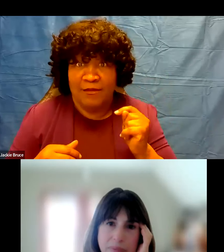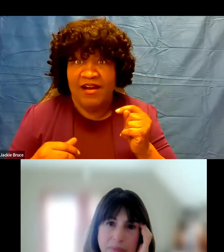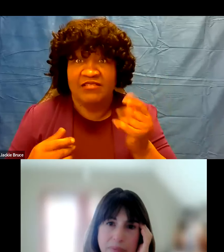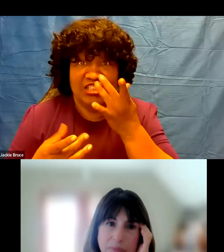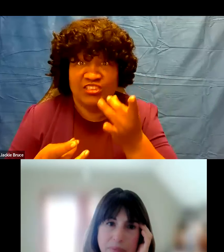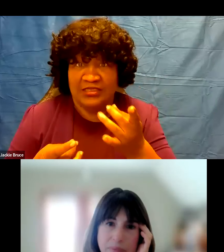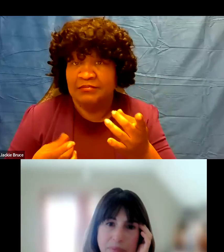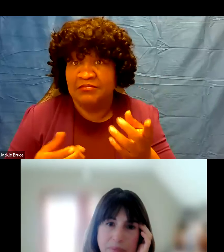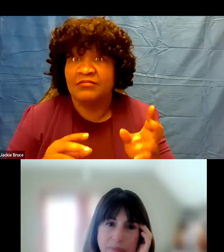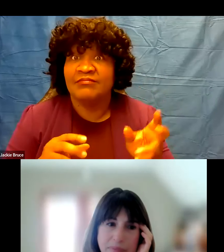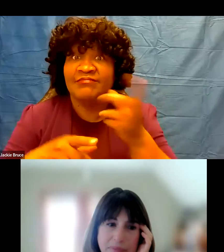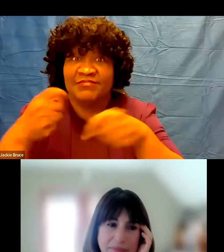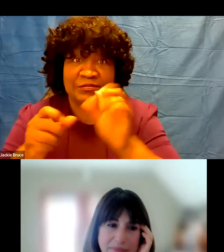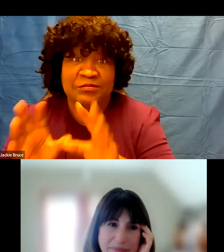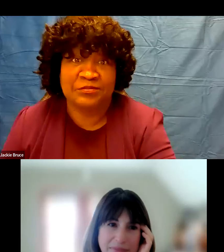interestingly.